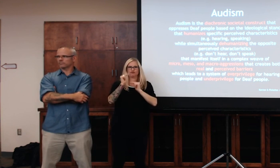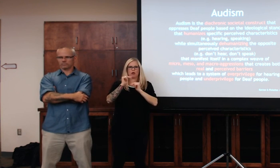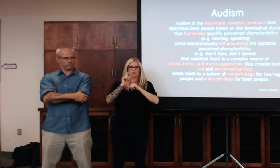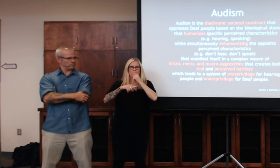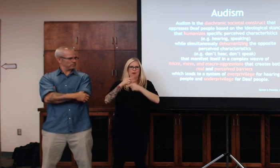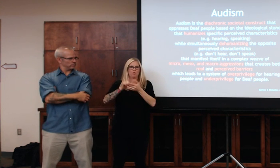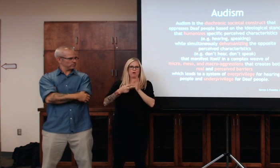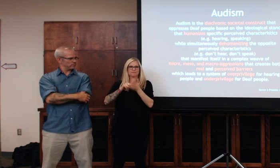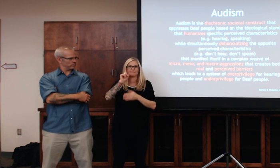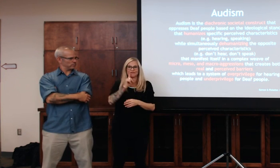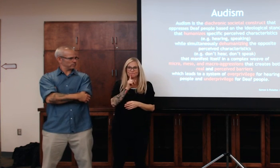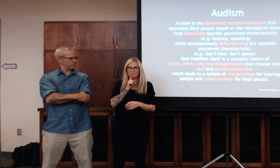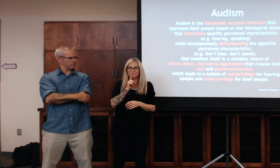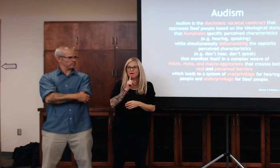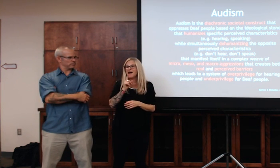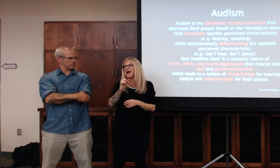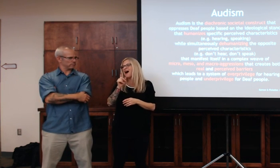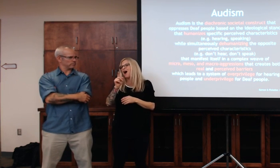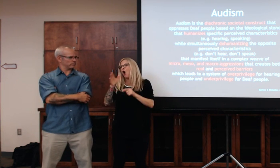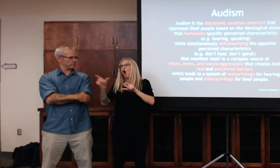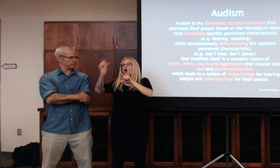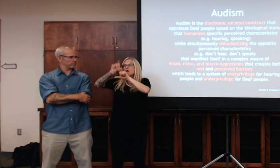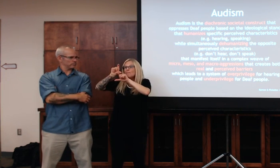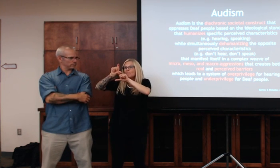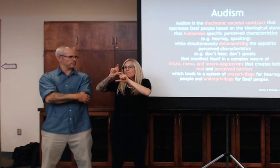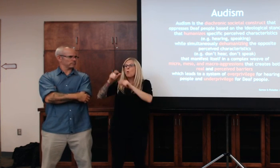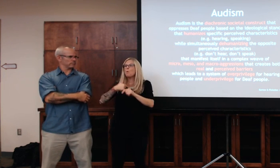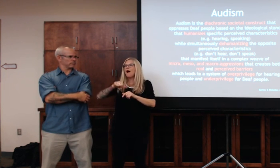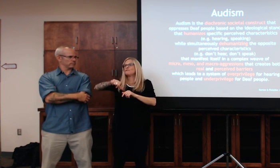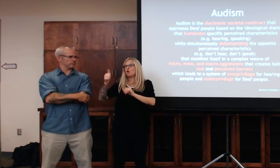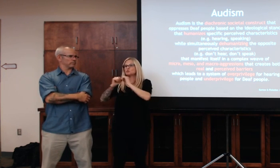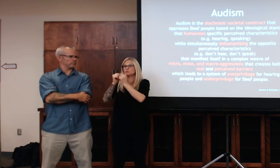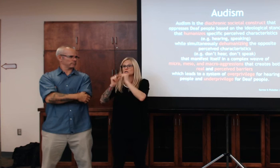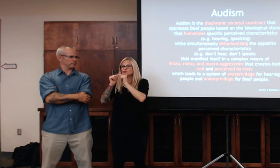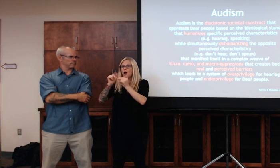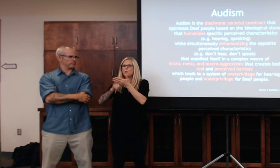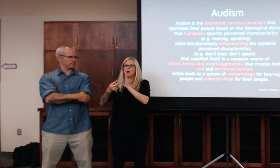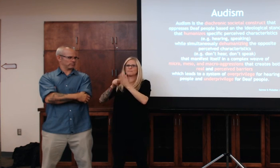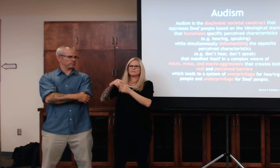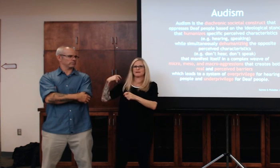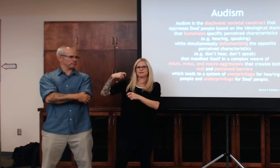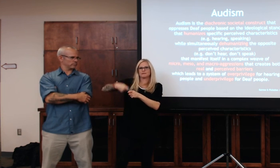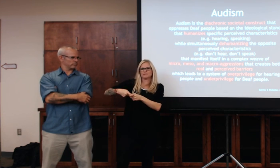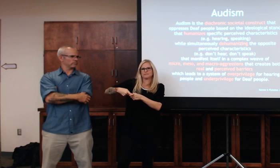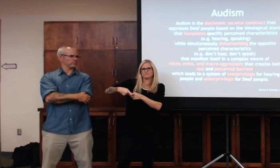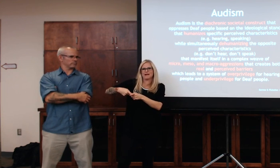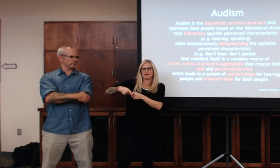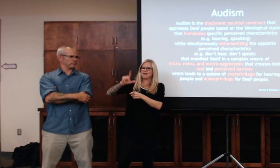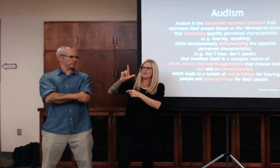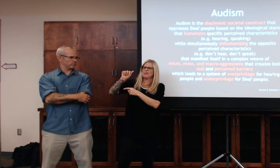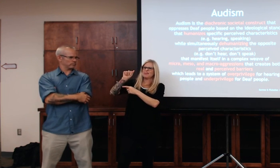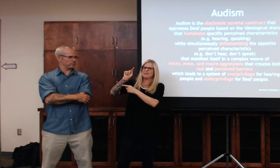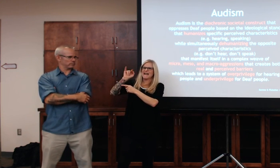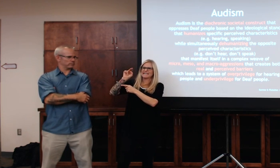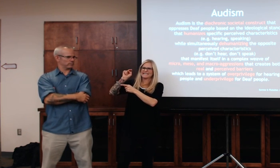About what it means to be deaf. On top of that, we have another societal construct of what it means to be Latino.